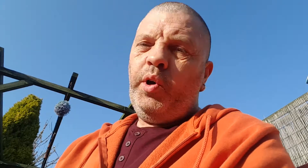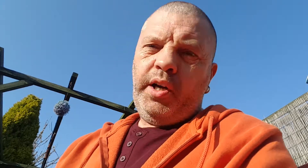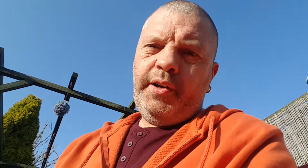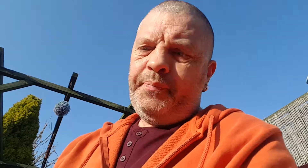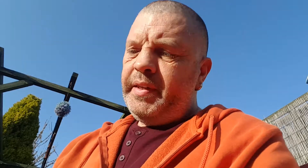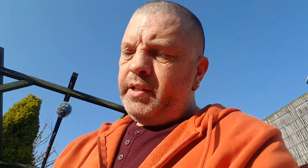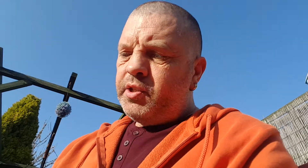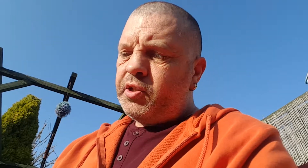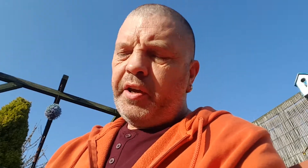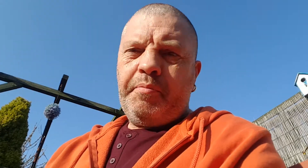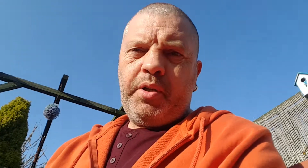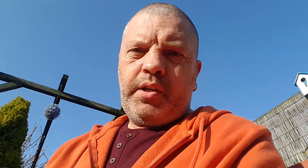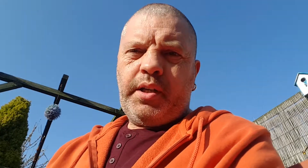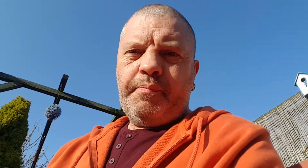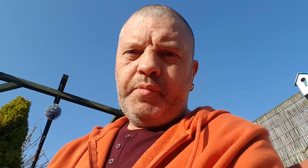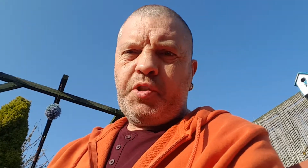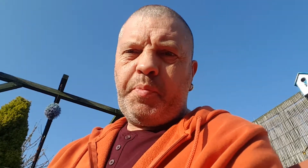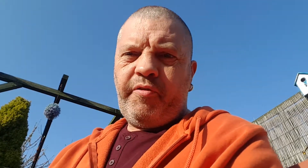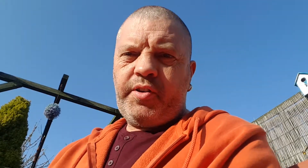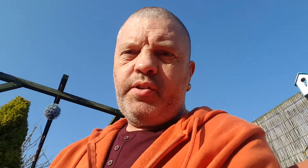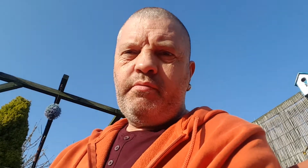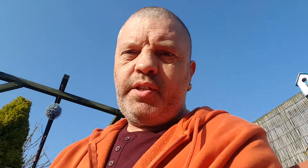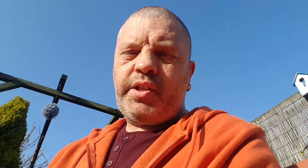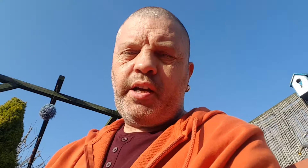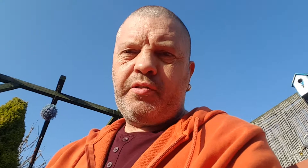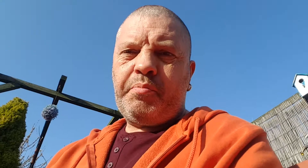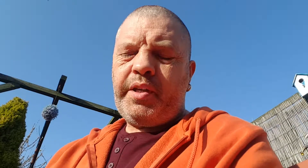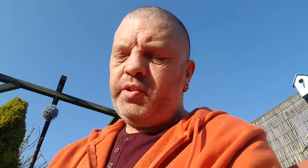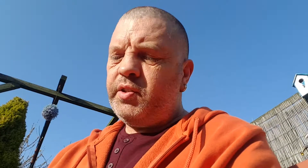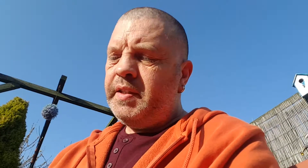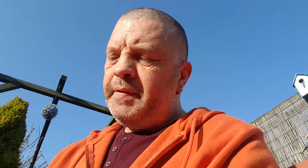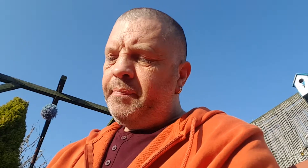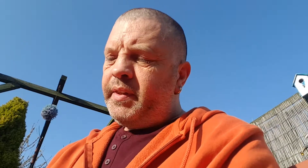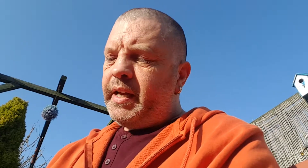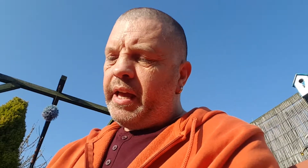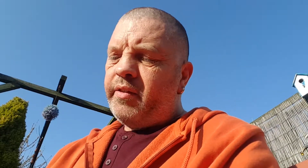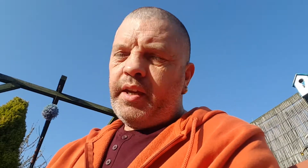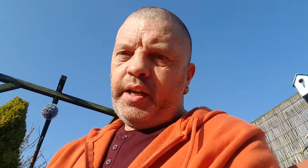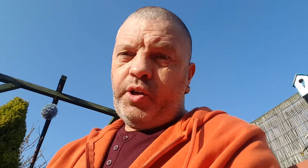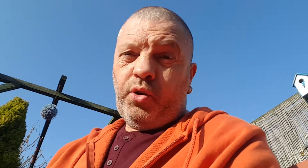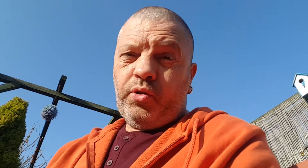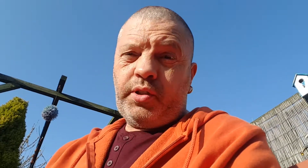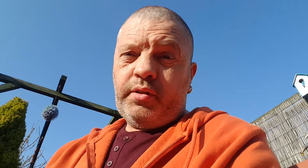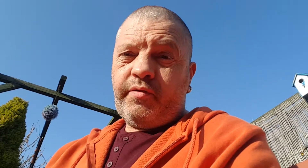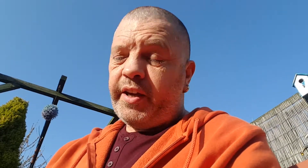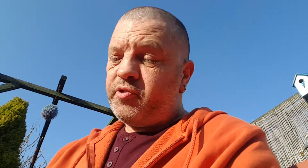newer Steinberger Spirit guitars and basses at their Court factory.